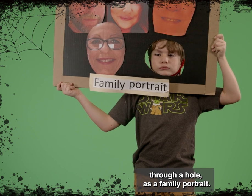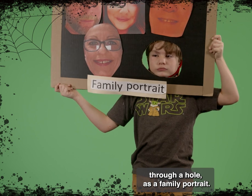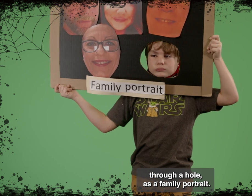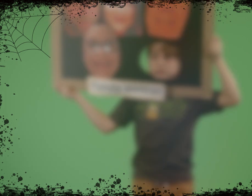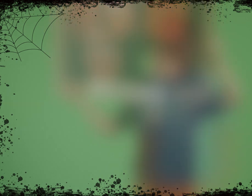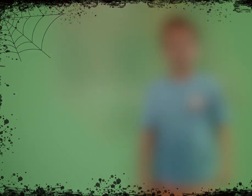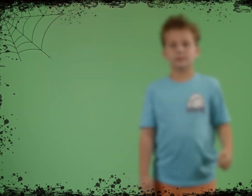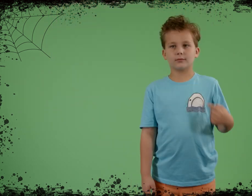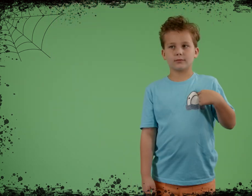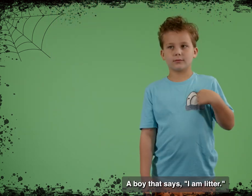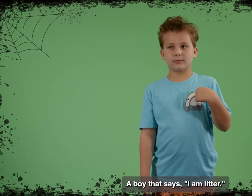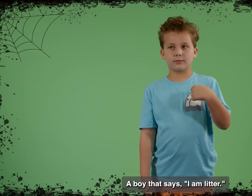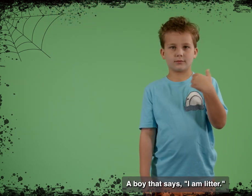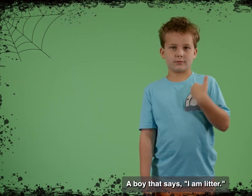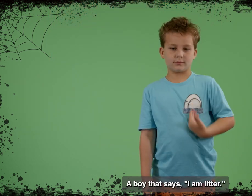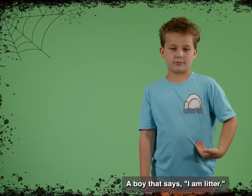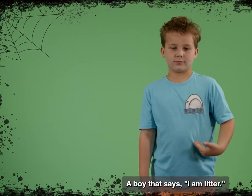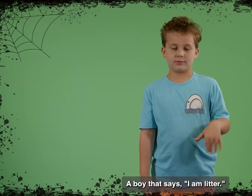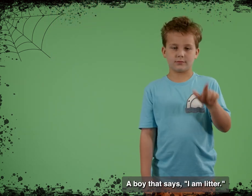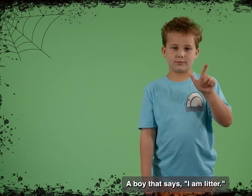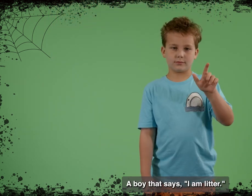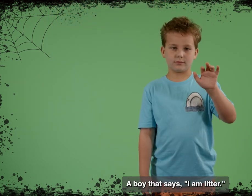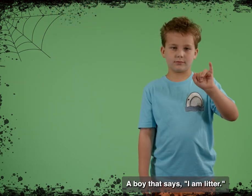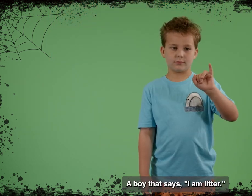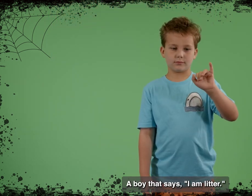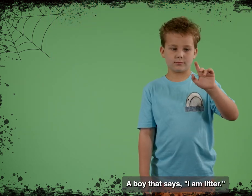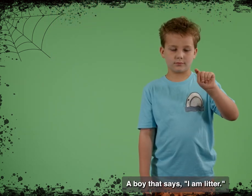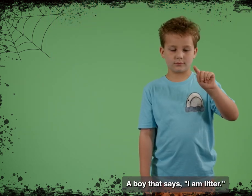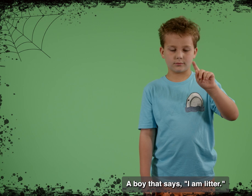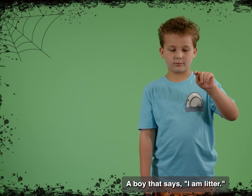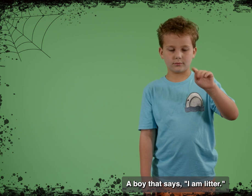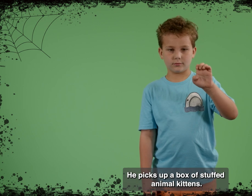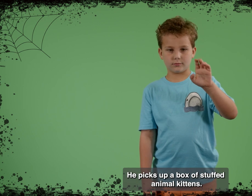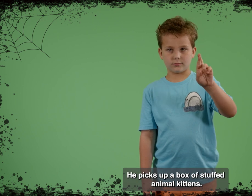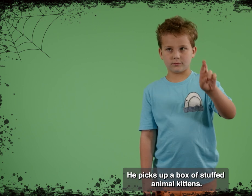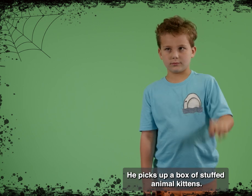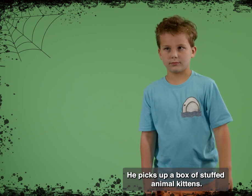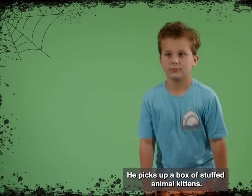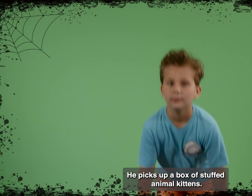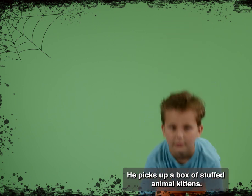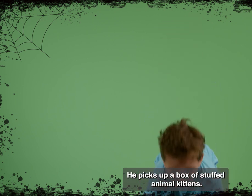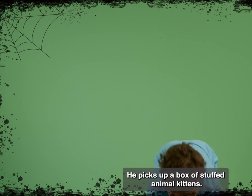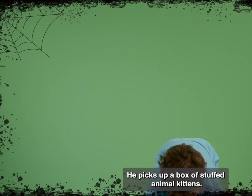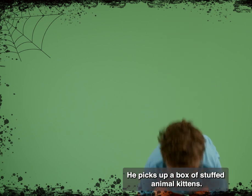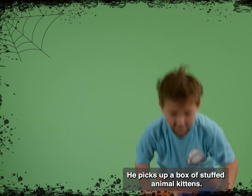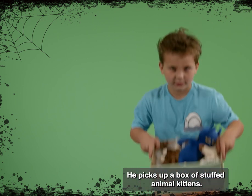portrait. A boy that says, I am litter. He picks up a box of stuffed